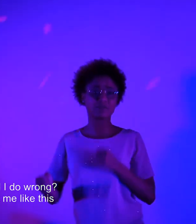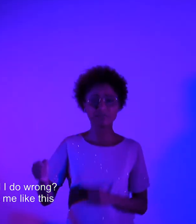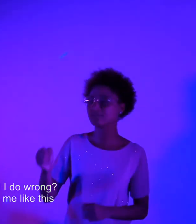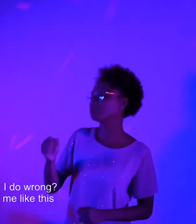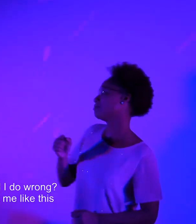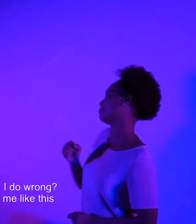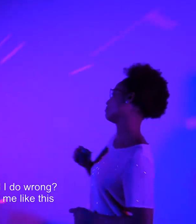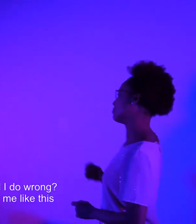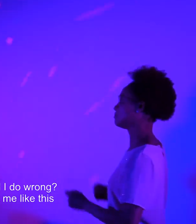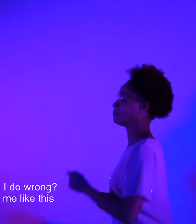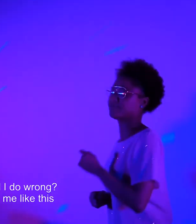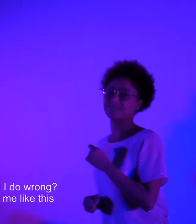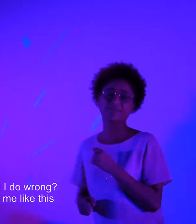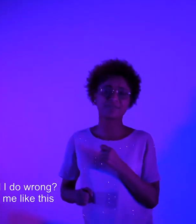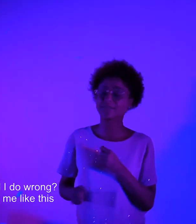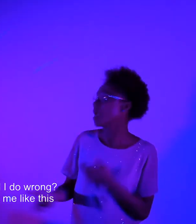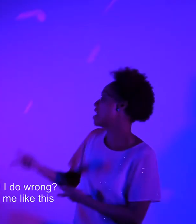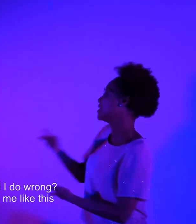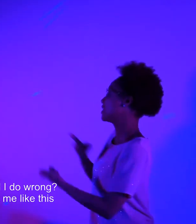wrong?